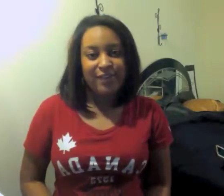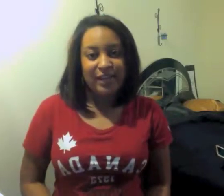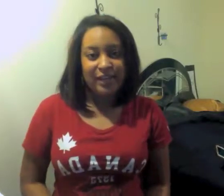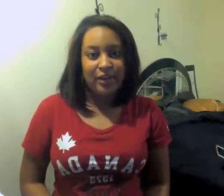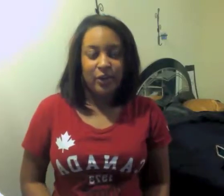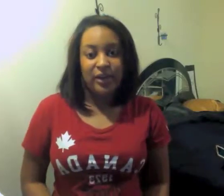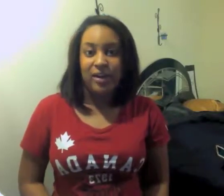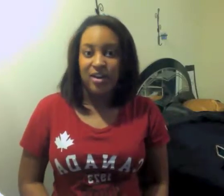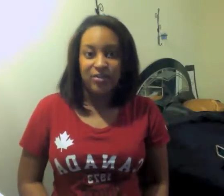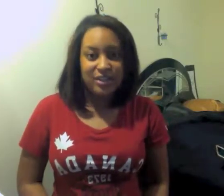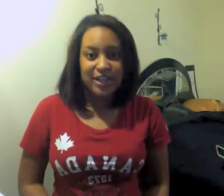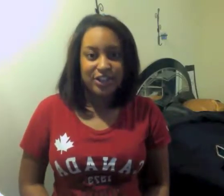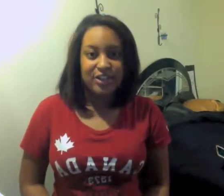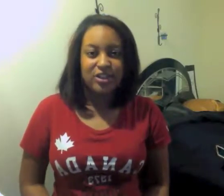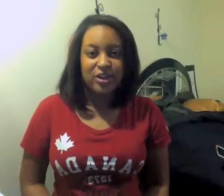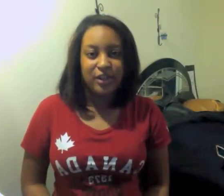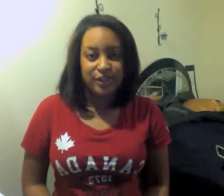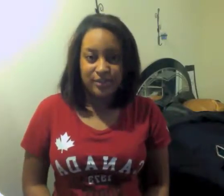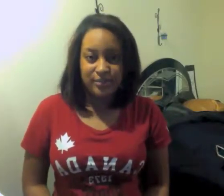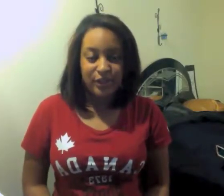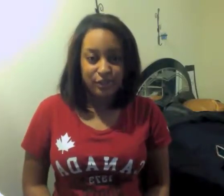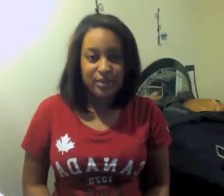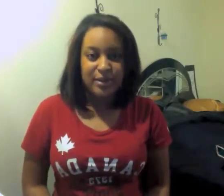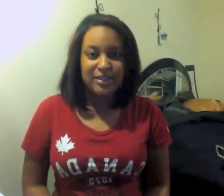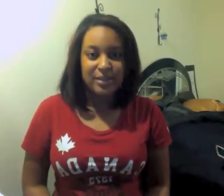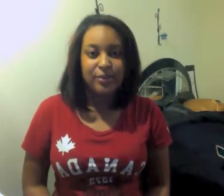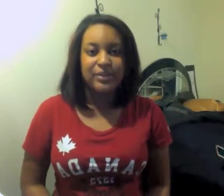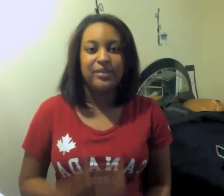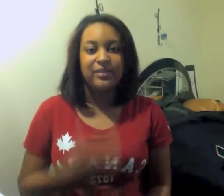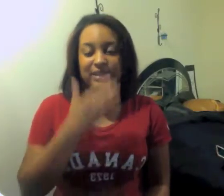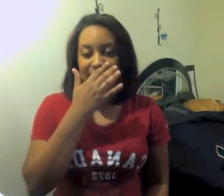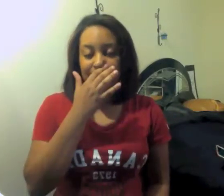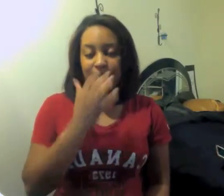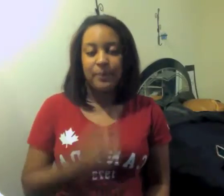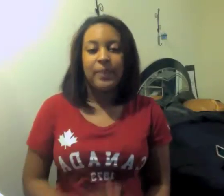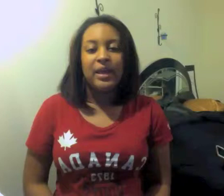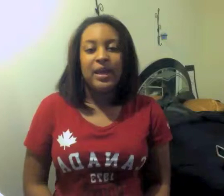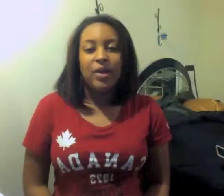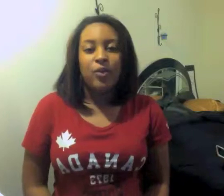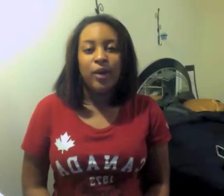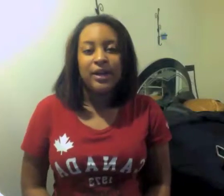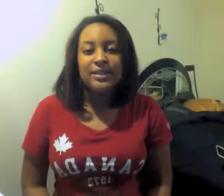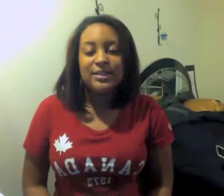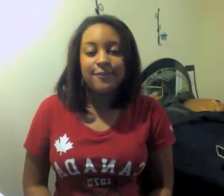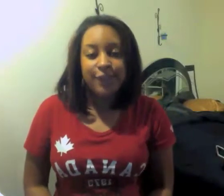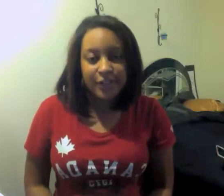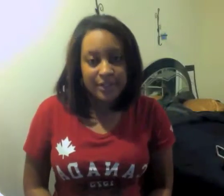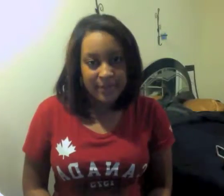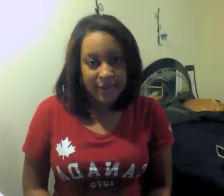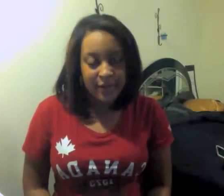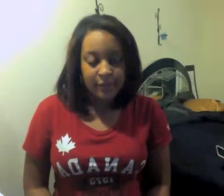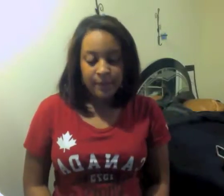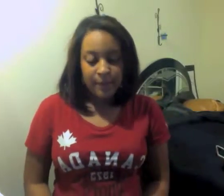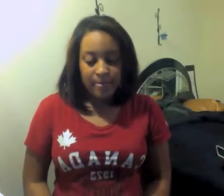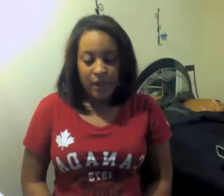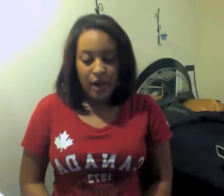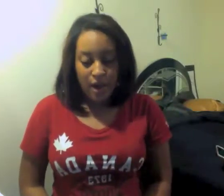feeding or in conversation. It should only be used about 10% of the time. Words to fingerspell